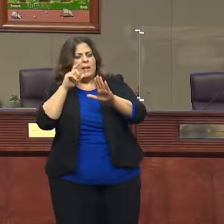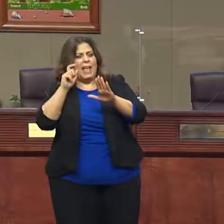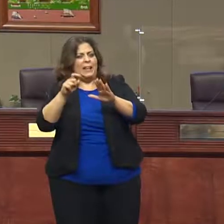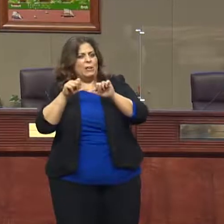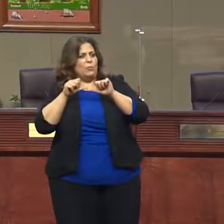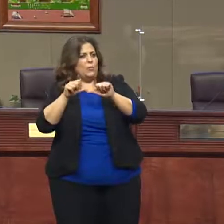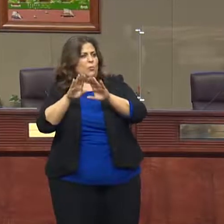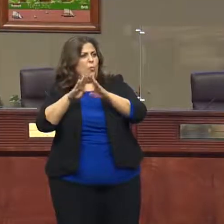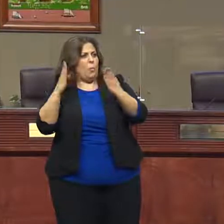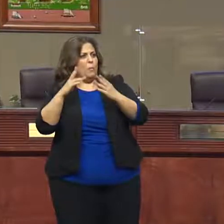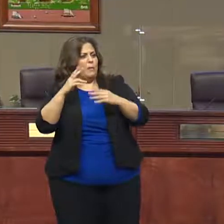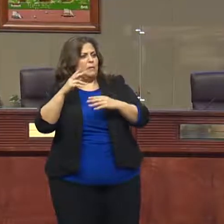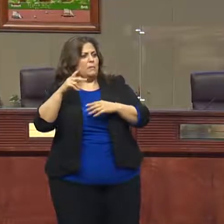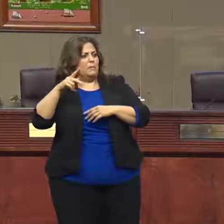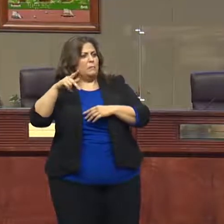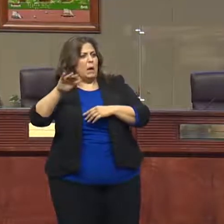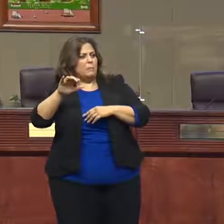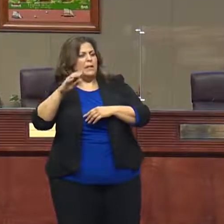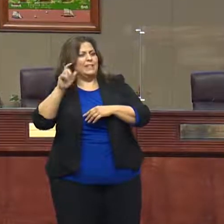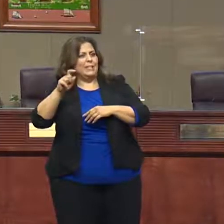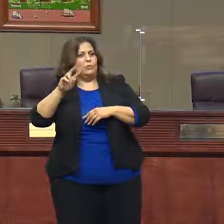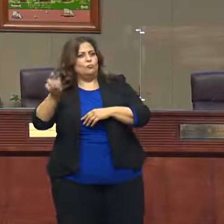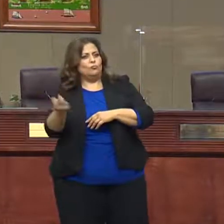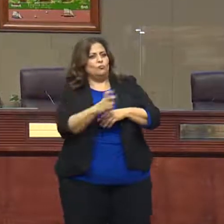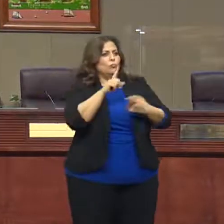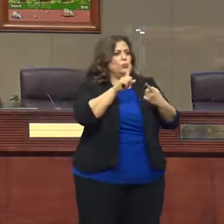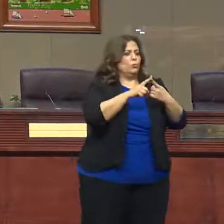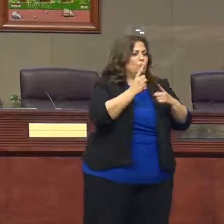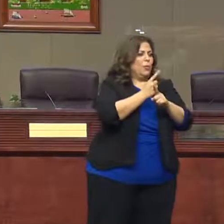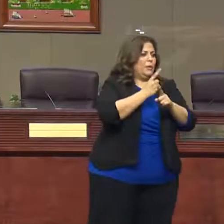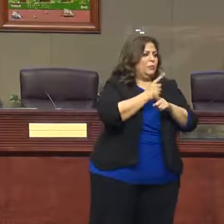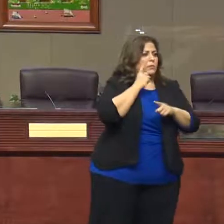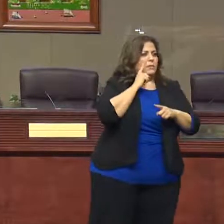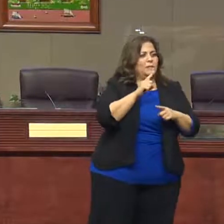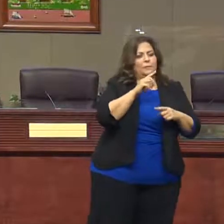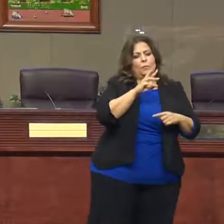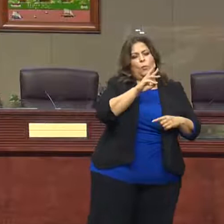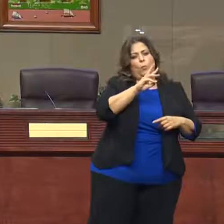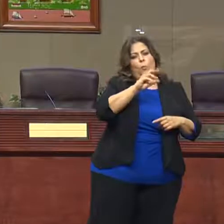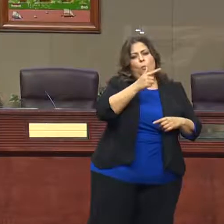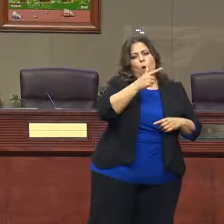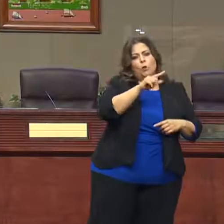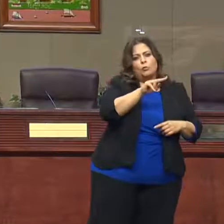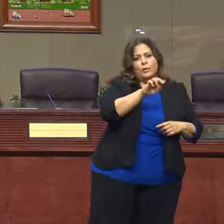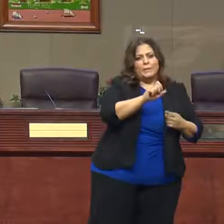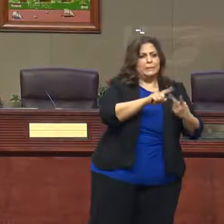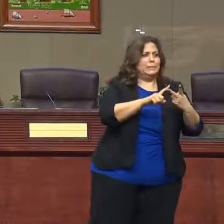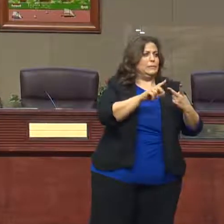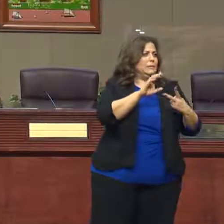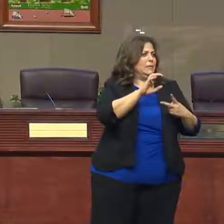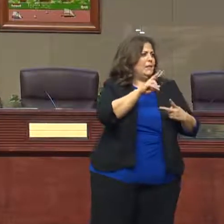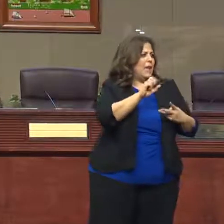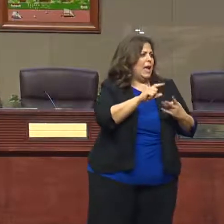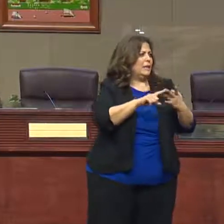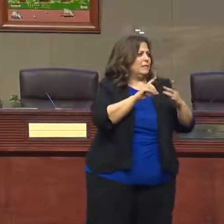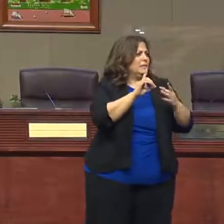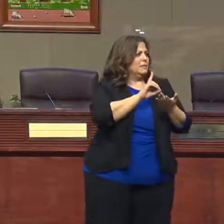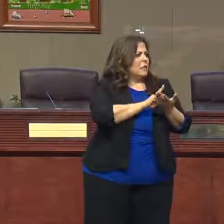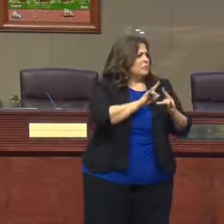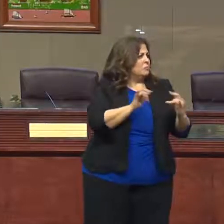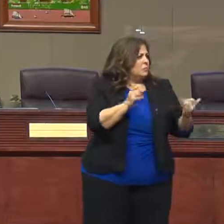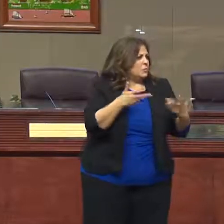CVS, Walgreens, that kind of thing? Because of the sheer volume that we're talking about